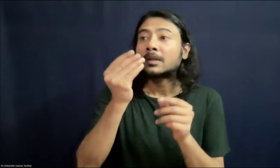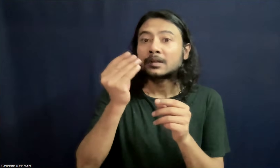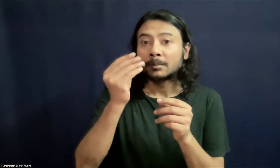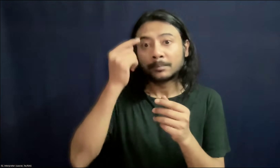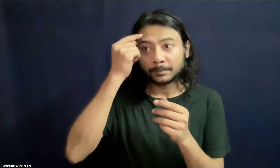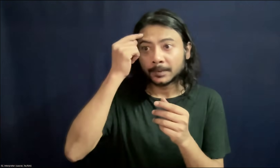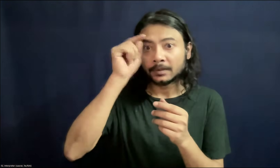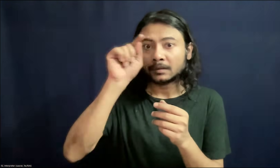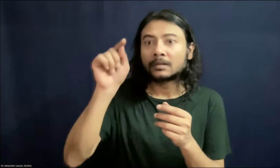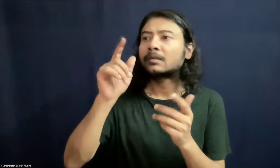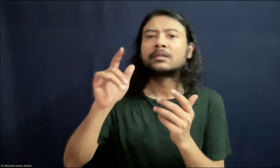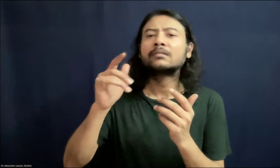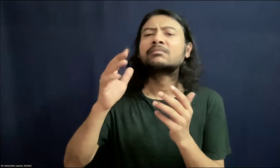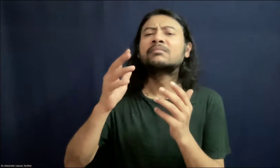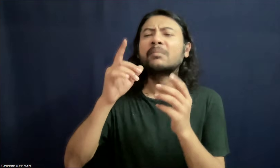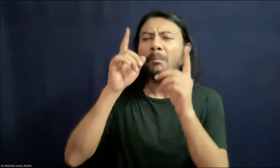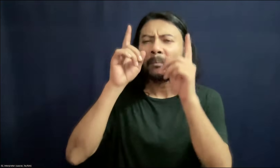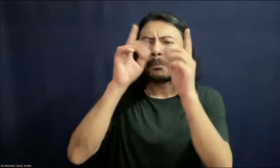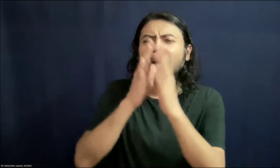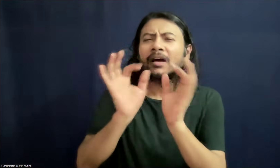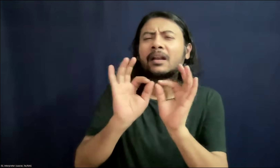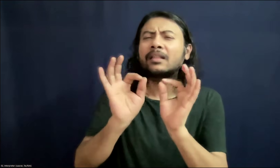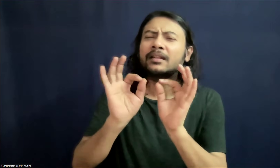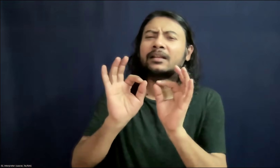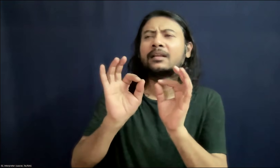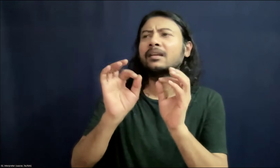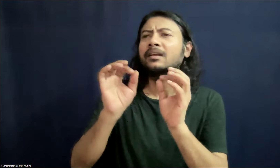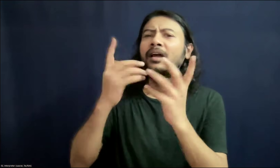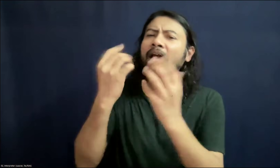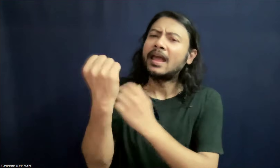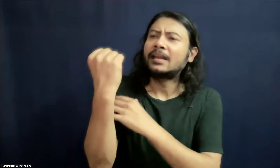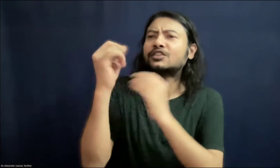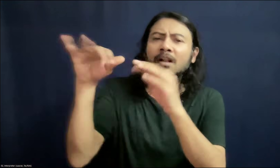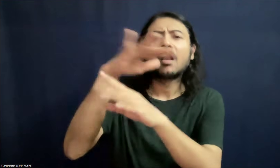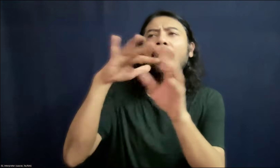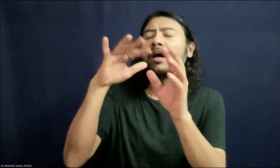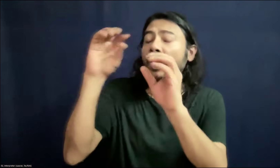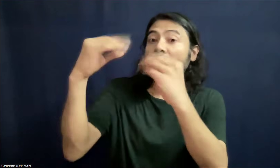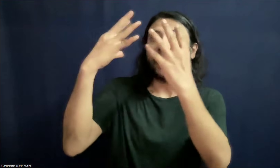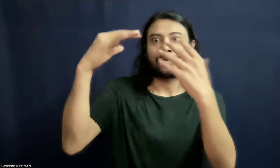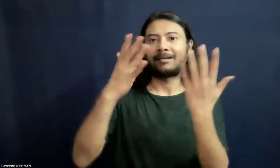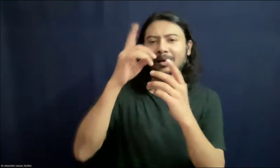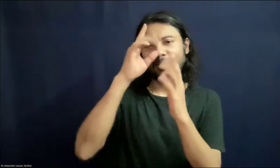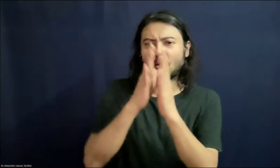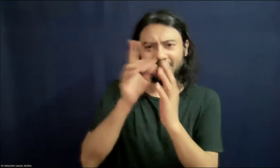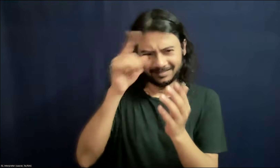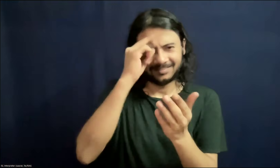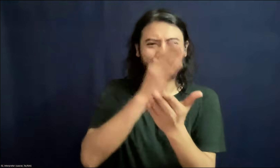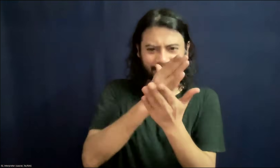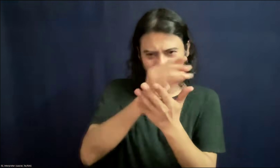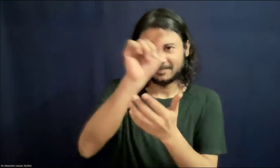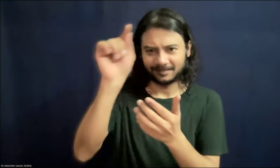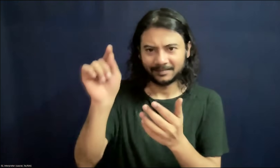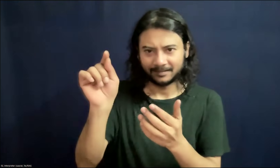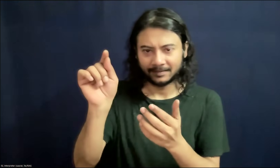coming up verse, the verse number 18, Krishna is saying that in the last shloka, he said